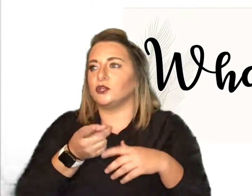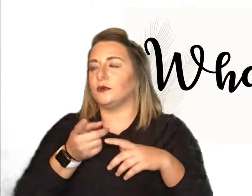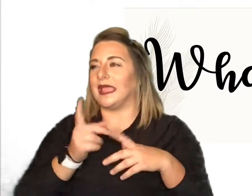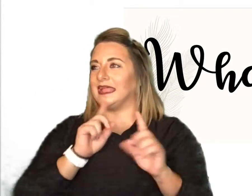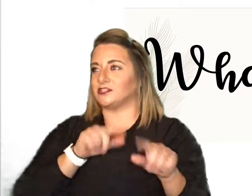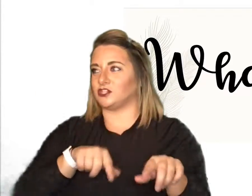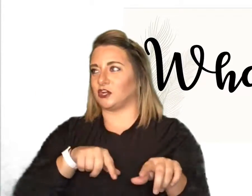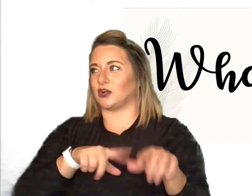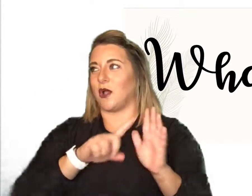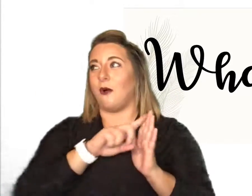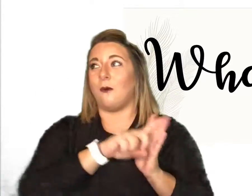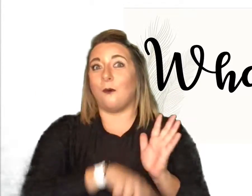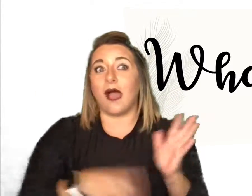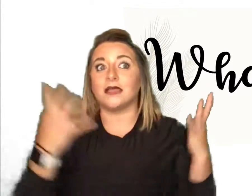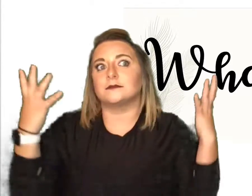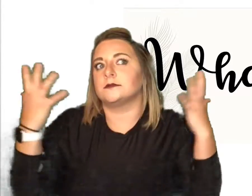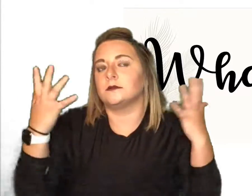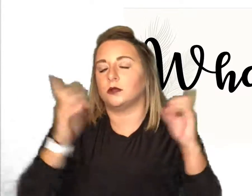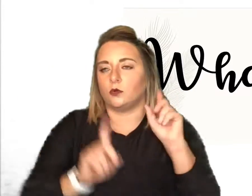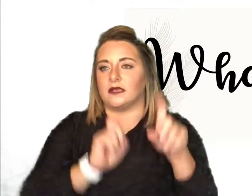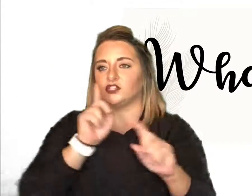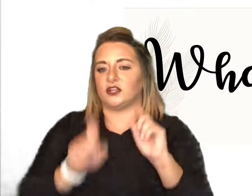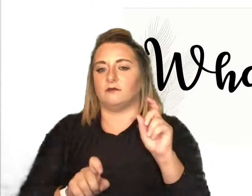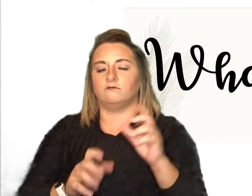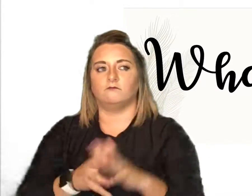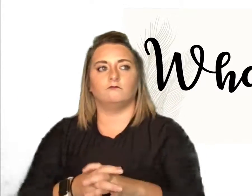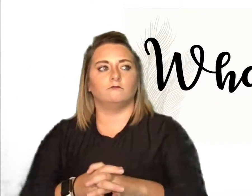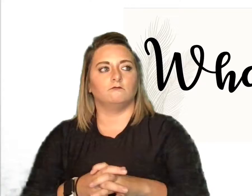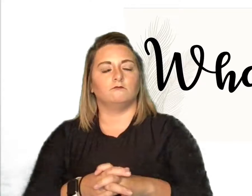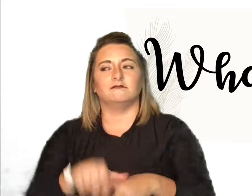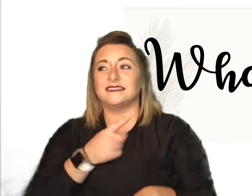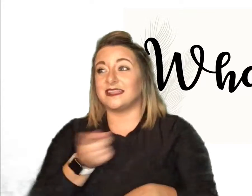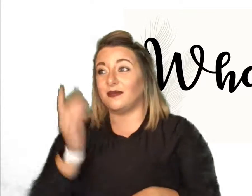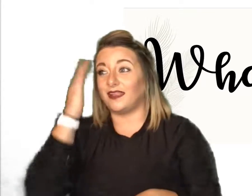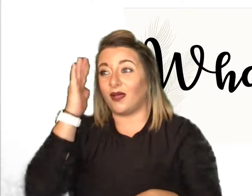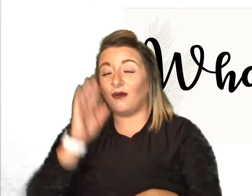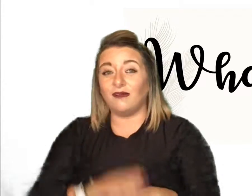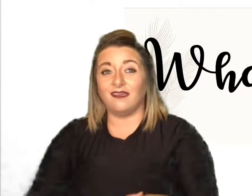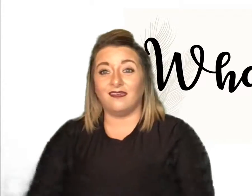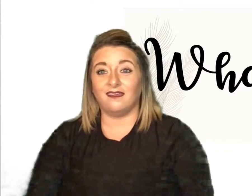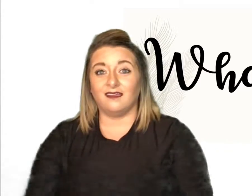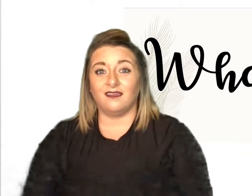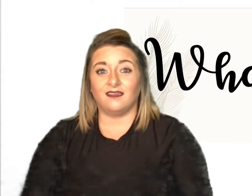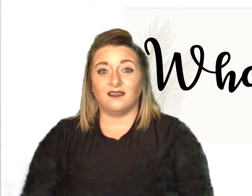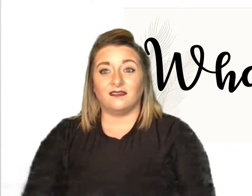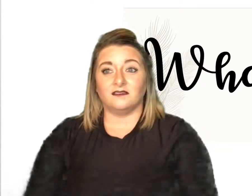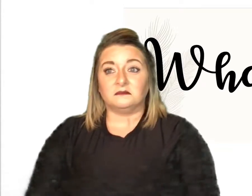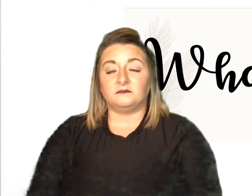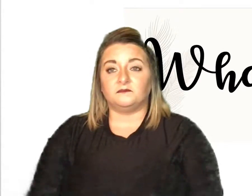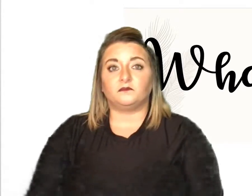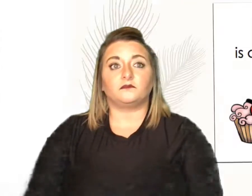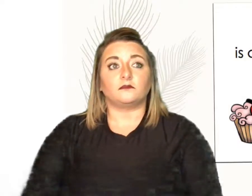How do you answer a what question? Does anybody know?